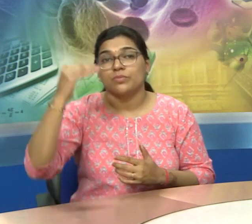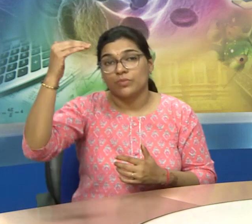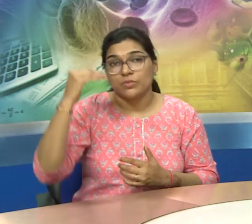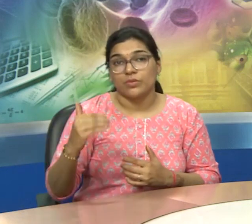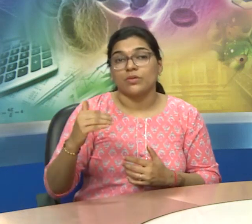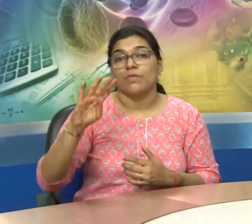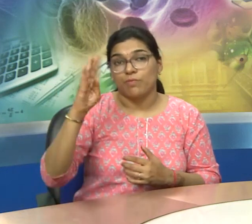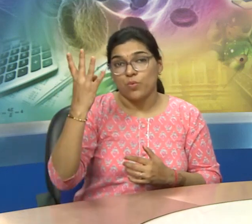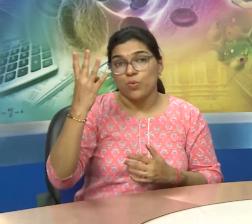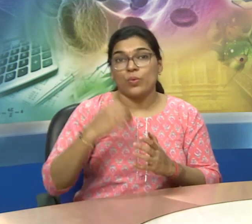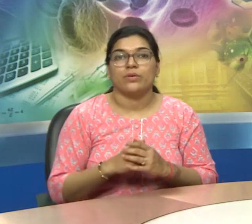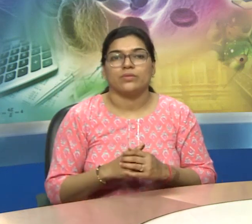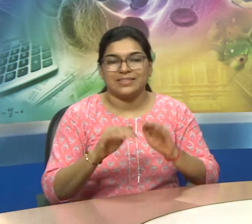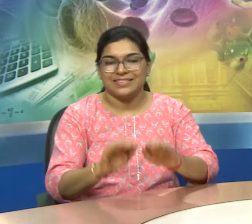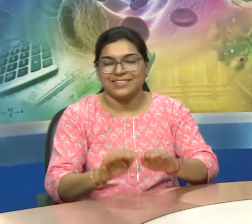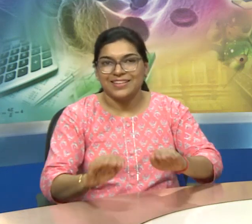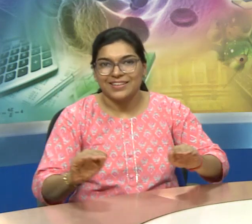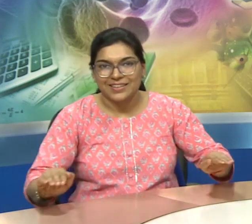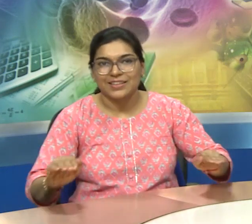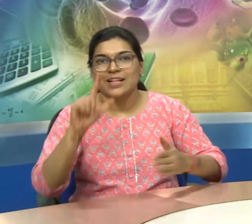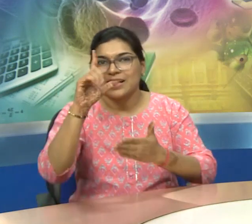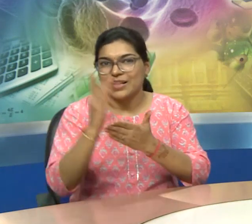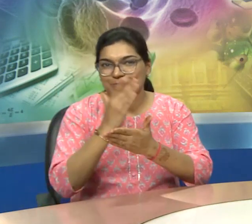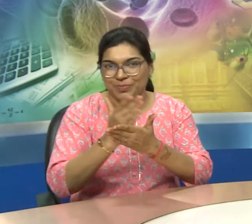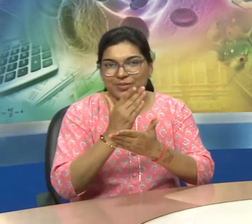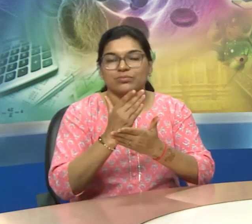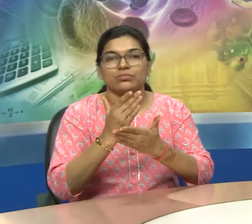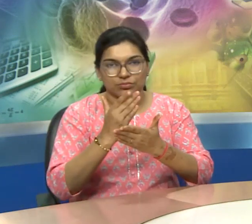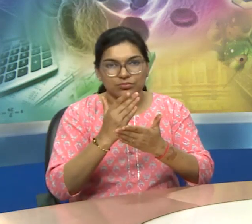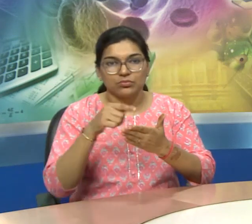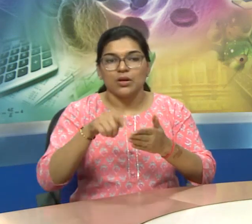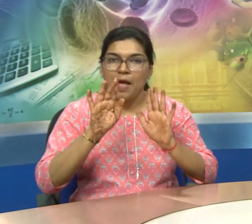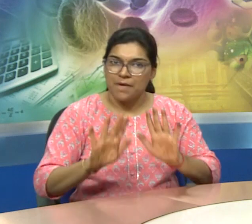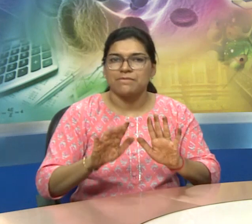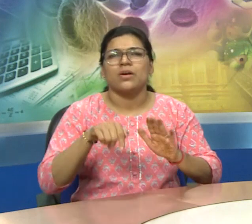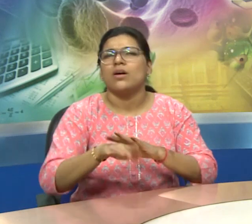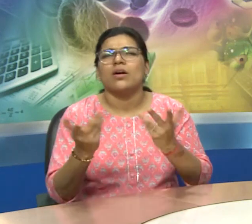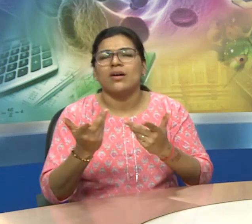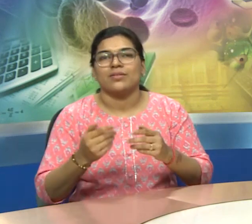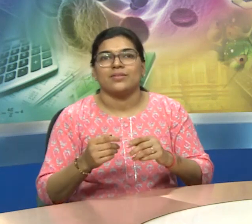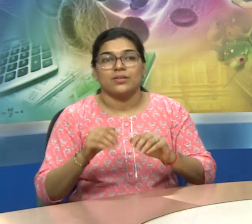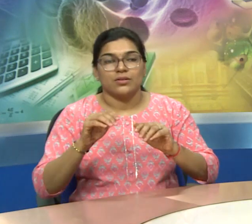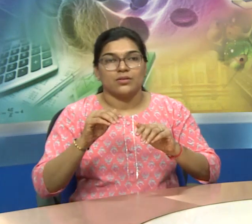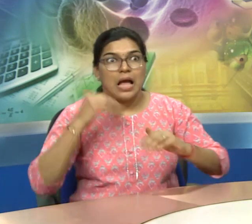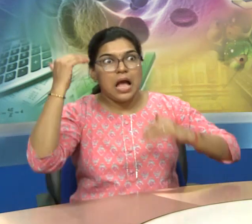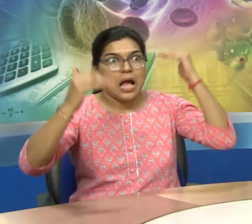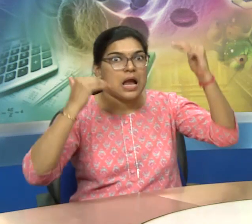is mobile library. That is, that moves from one place to the other. The fourth type of